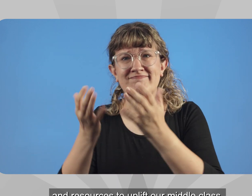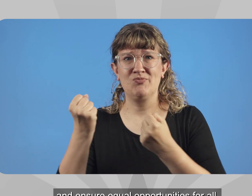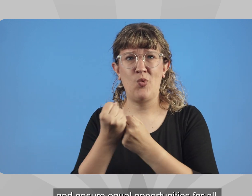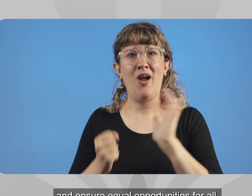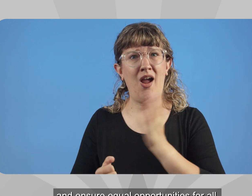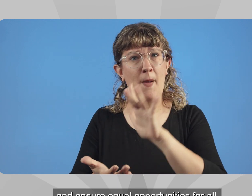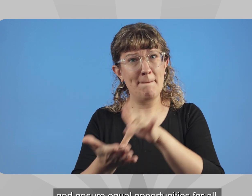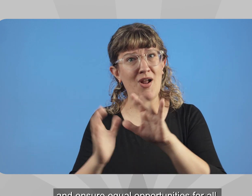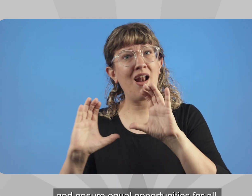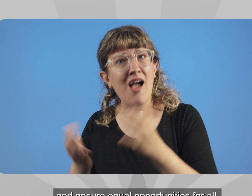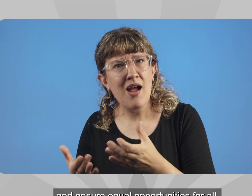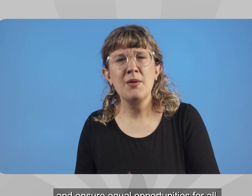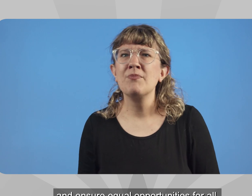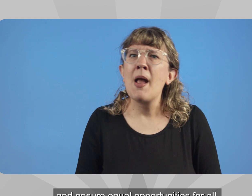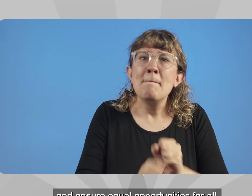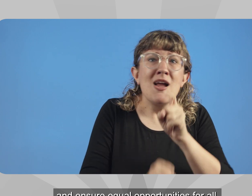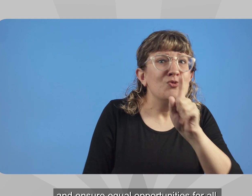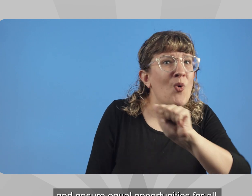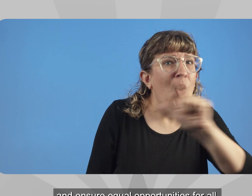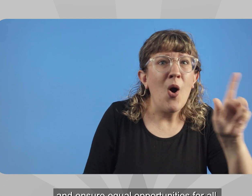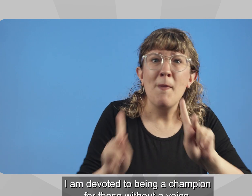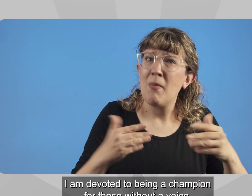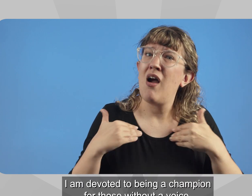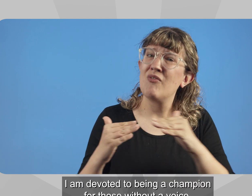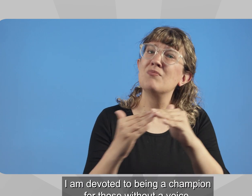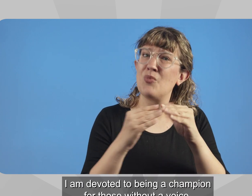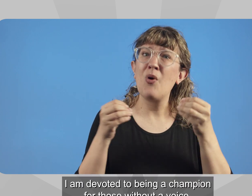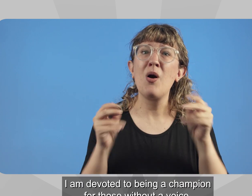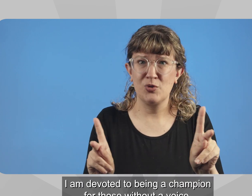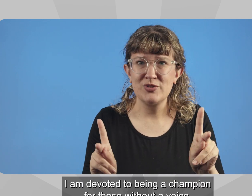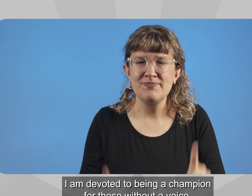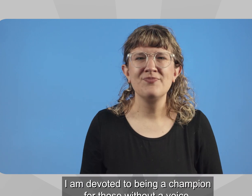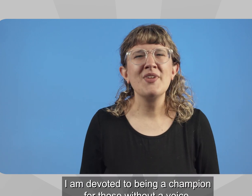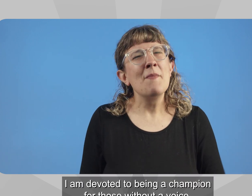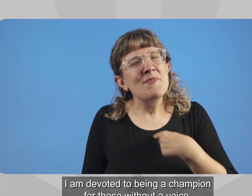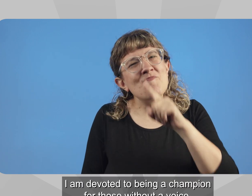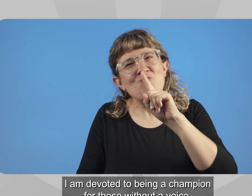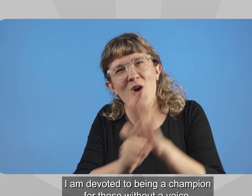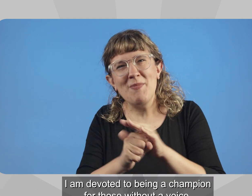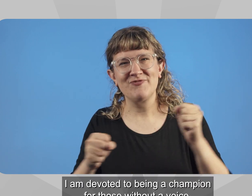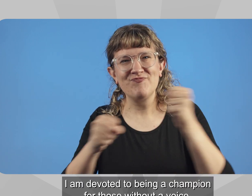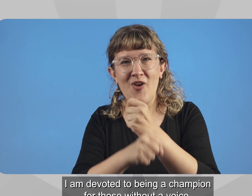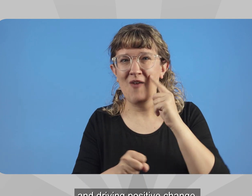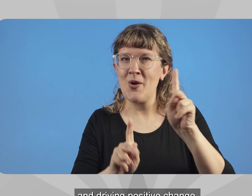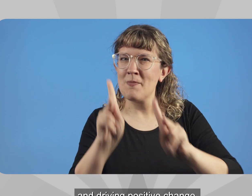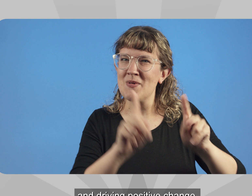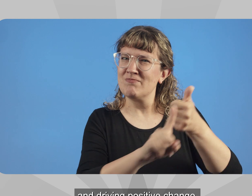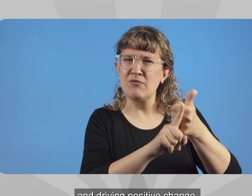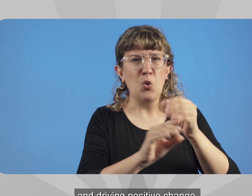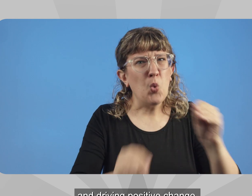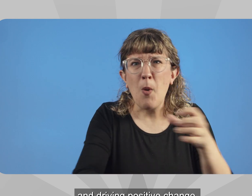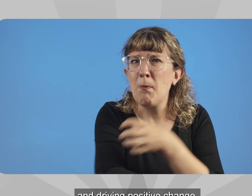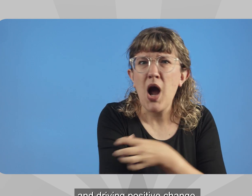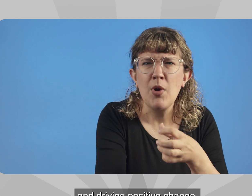class and ensure equal opportunities for all. I am devoted to being a champion for those without a voice and